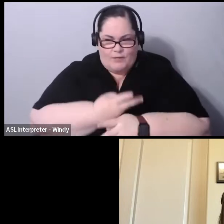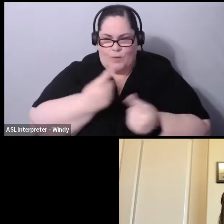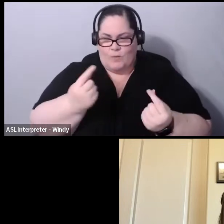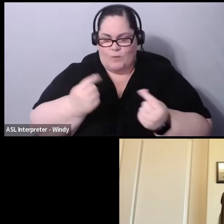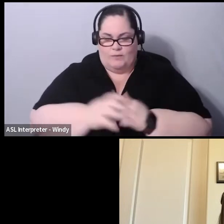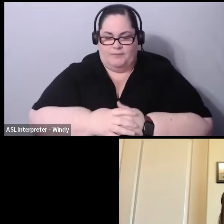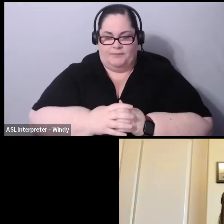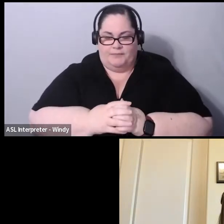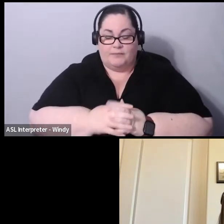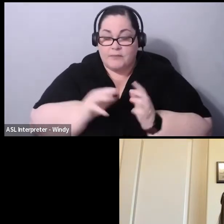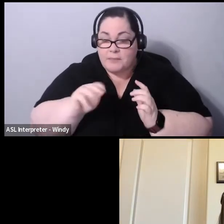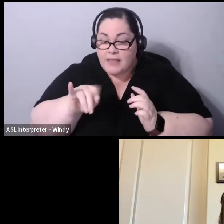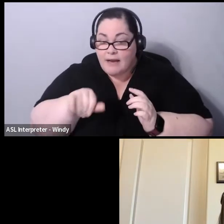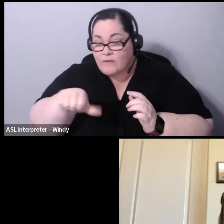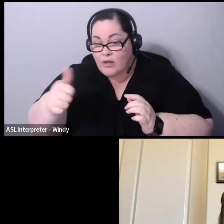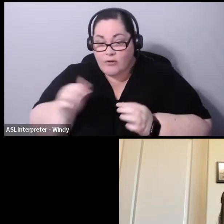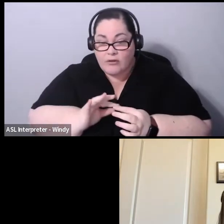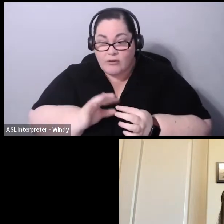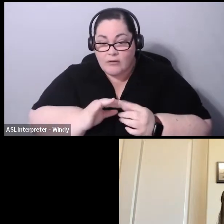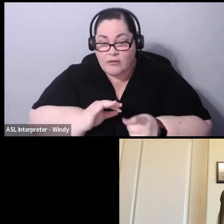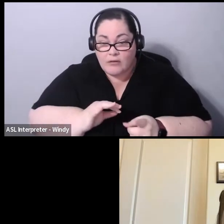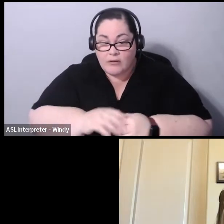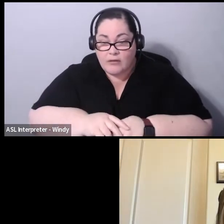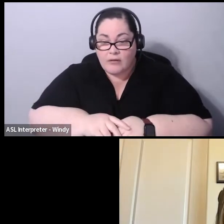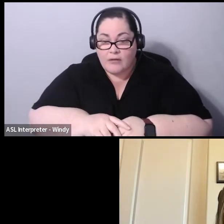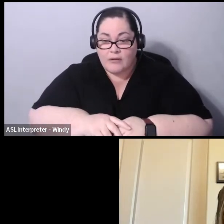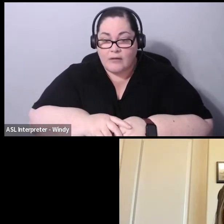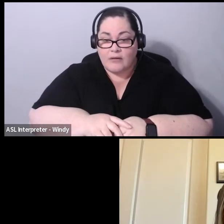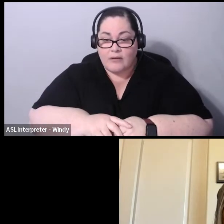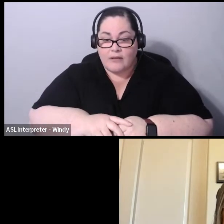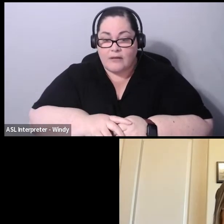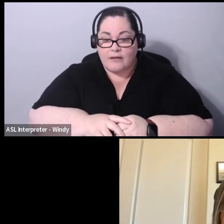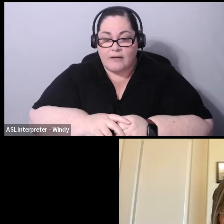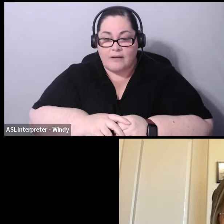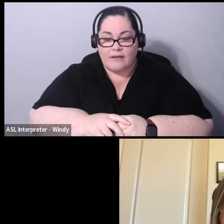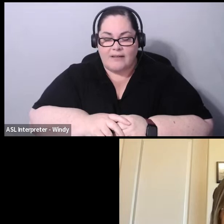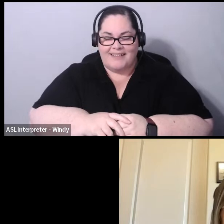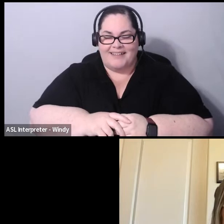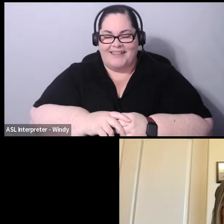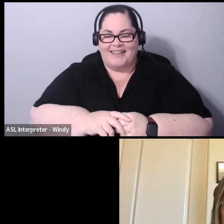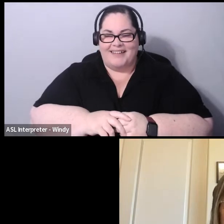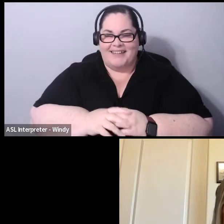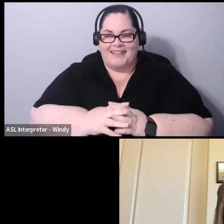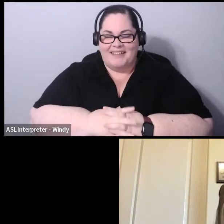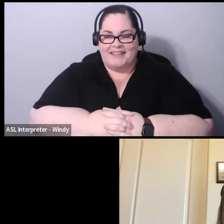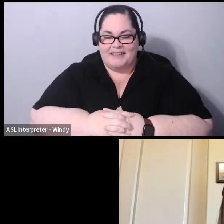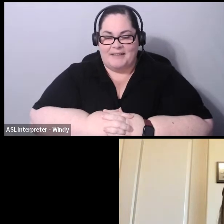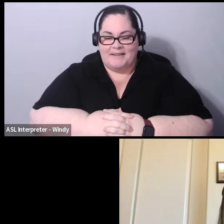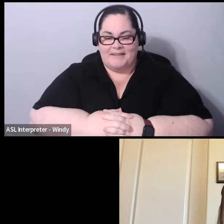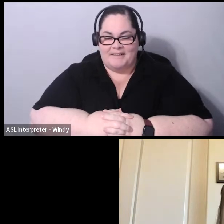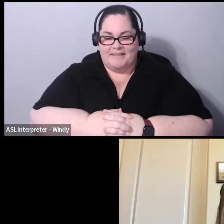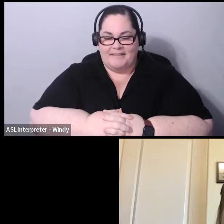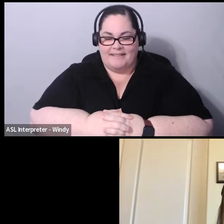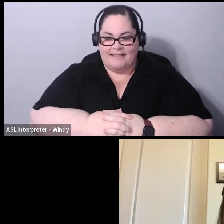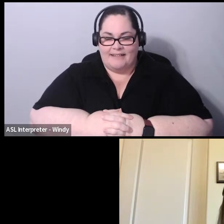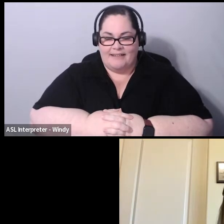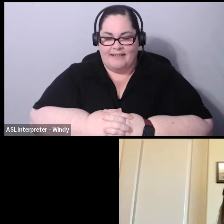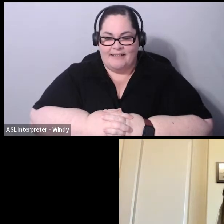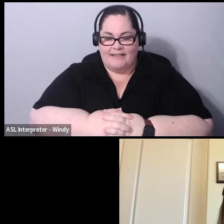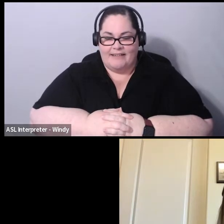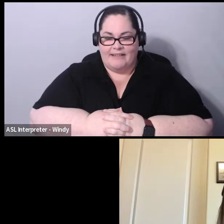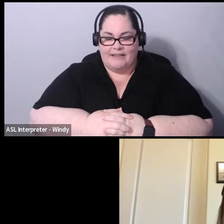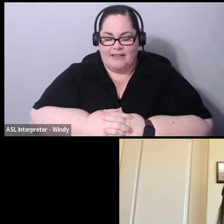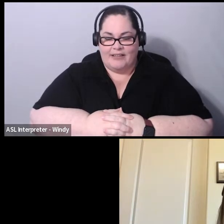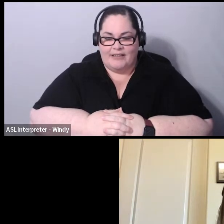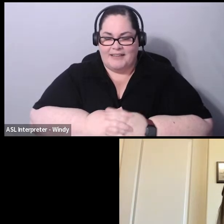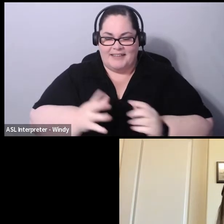oh, Melanie, did you have something else? No, okay. Okay. It's just